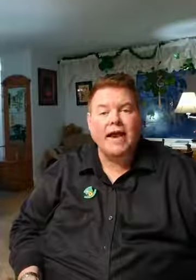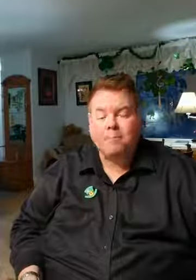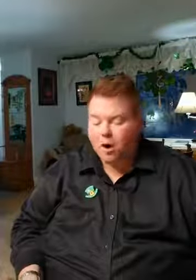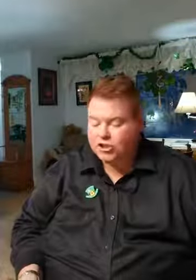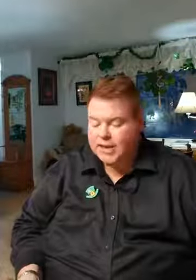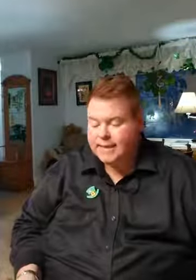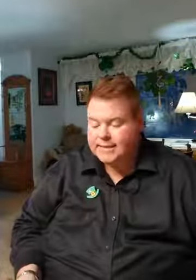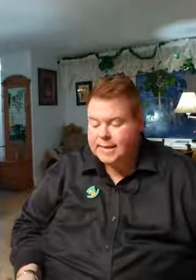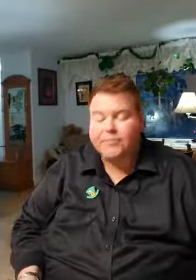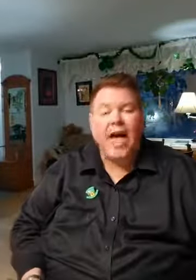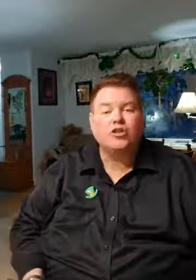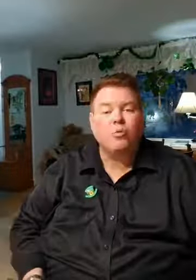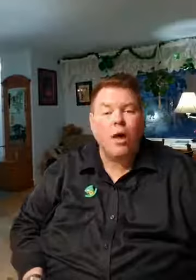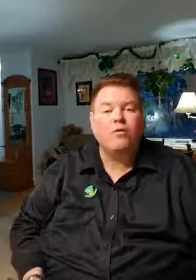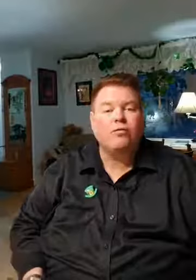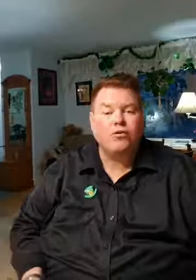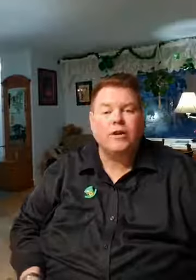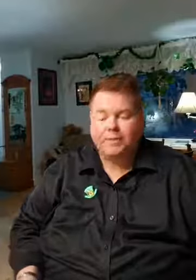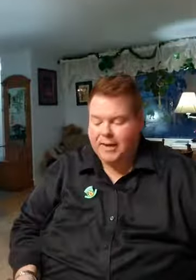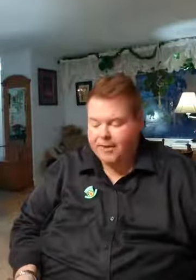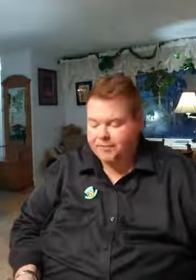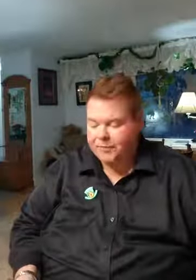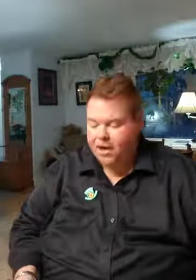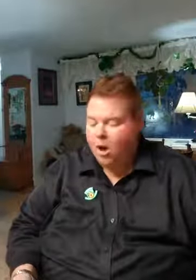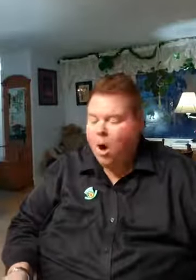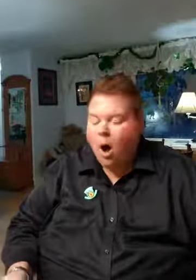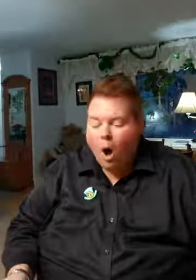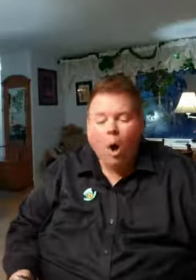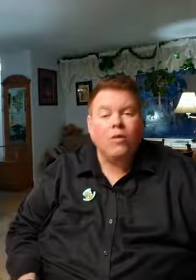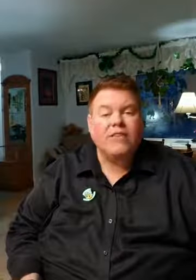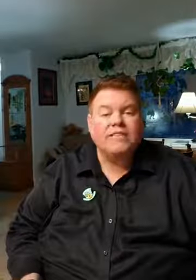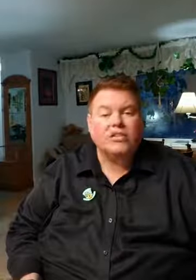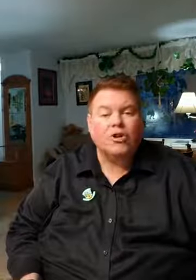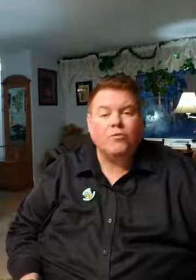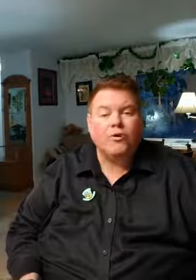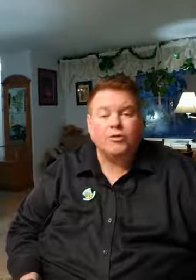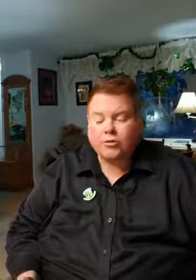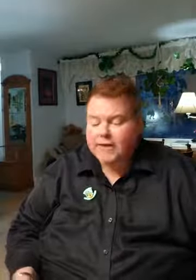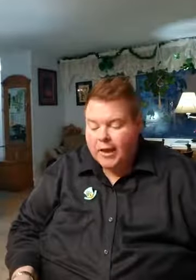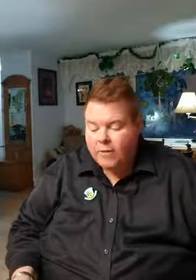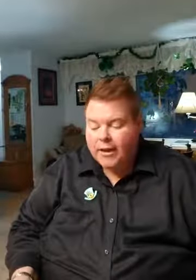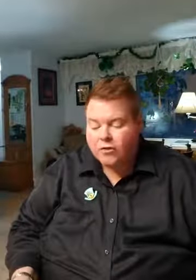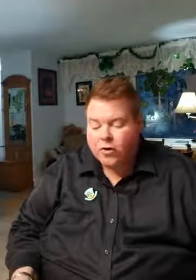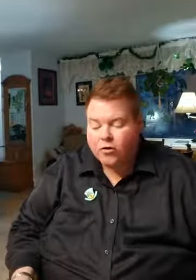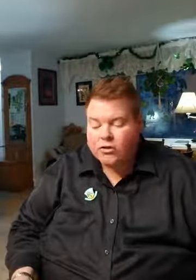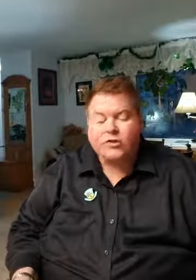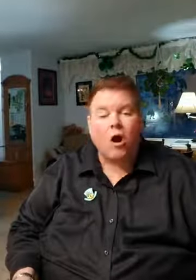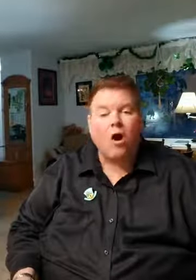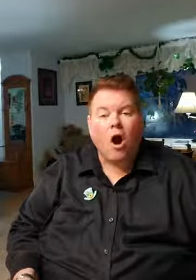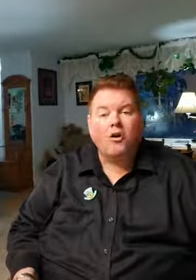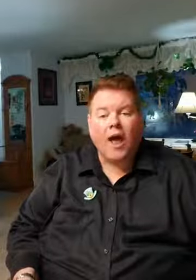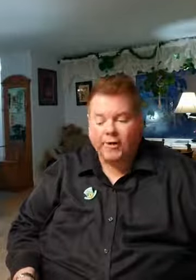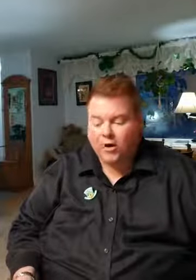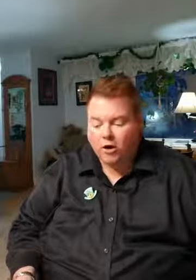March 19th at 12:30 p.m. All of the sectional rehearsals and regular rehearsals are archived on our